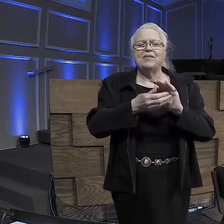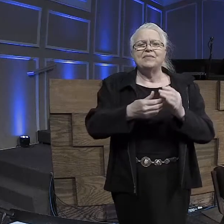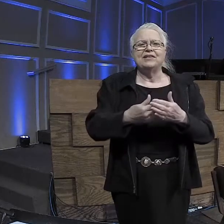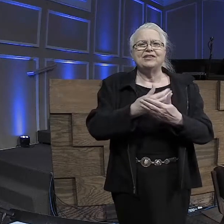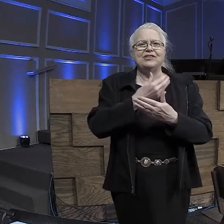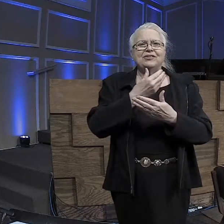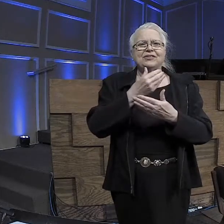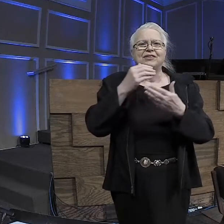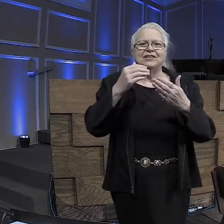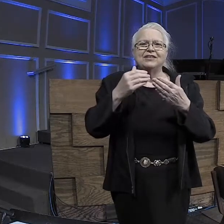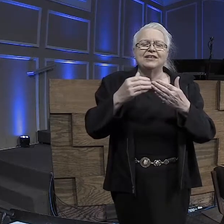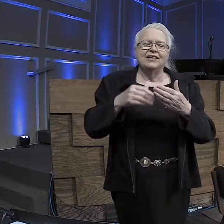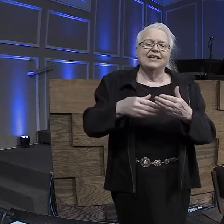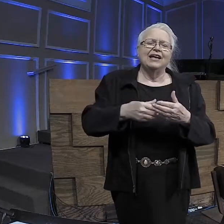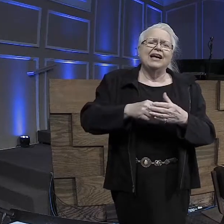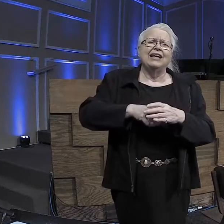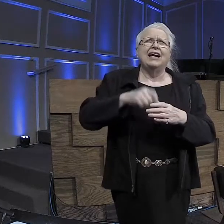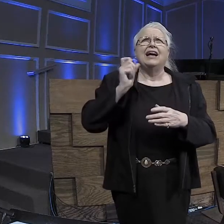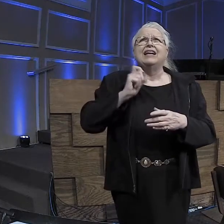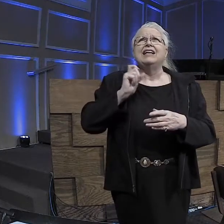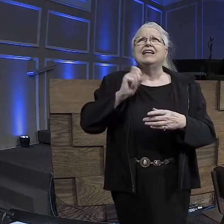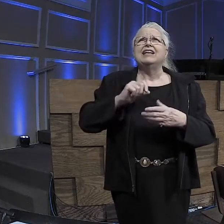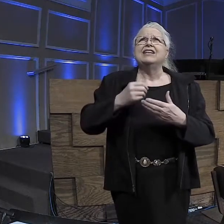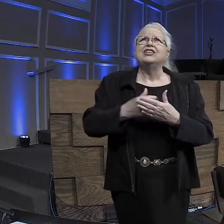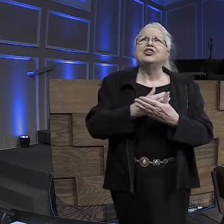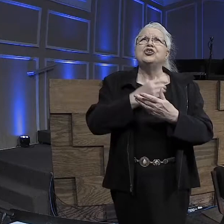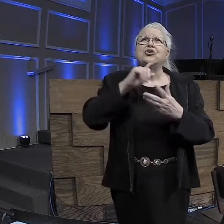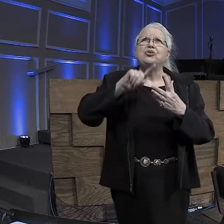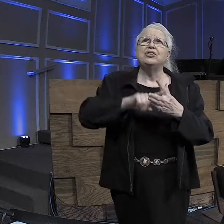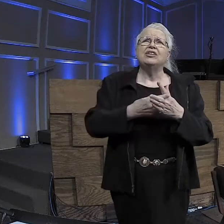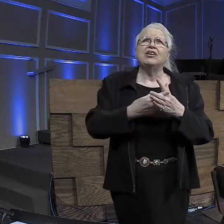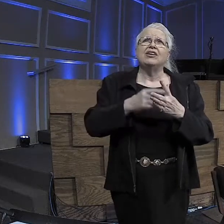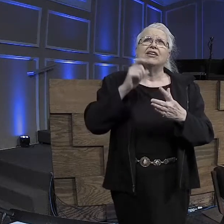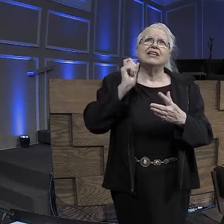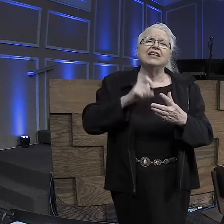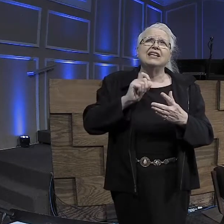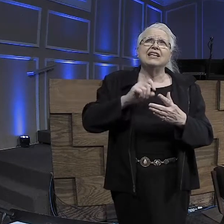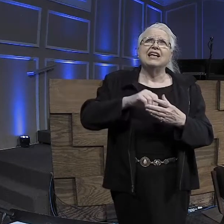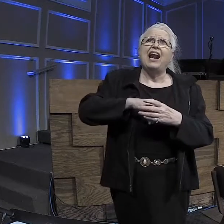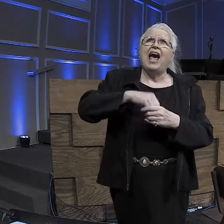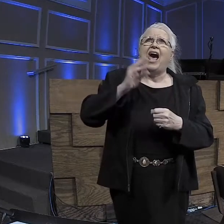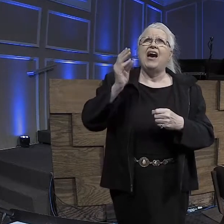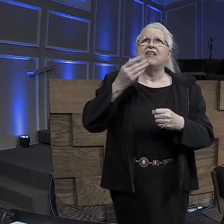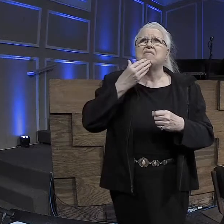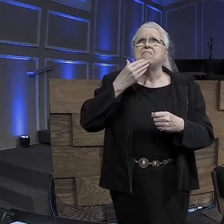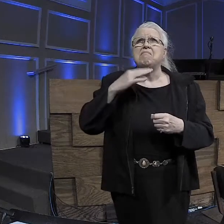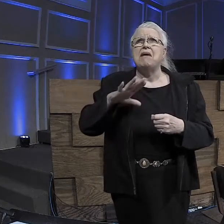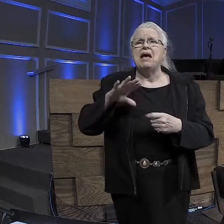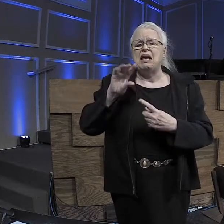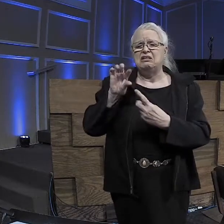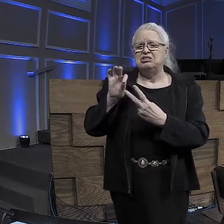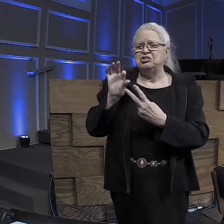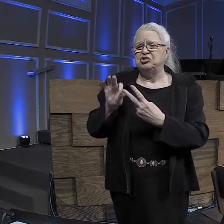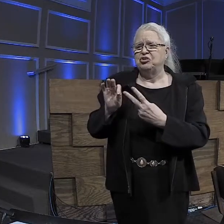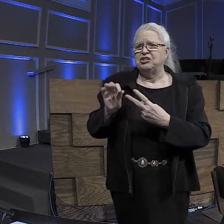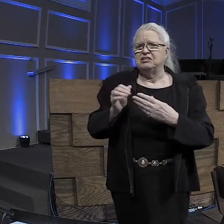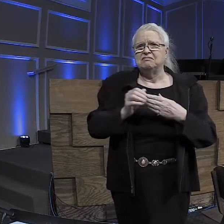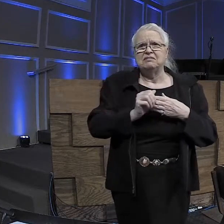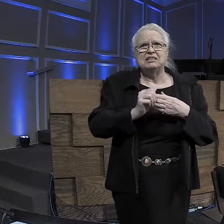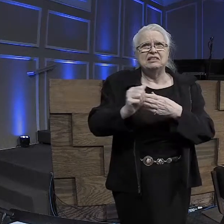to get out of the muck and mire of bad choices that have left me a long way from